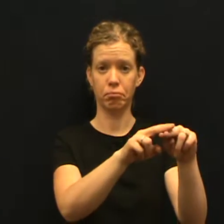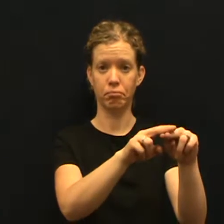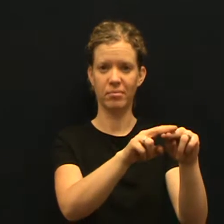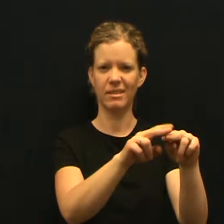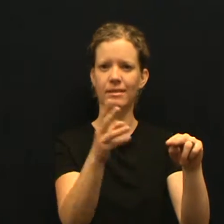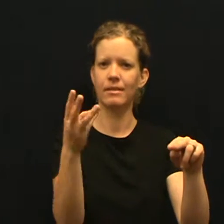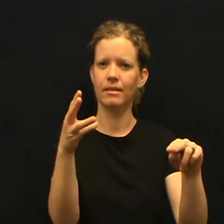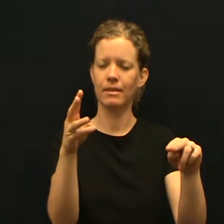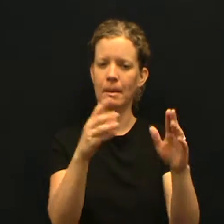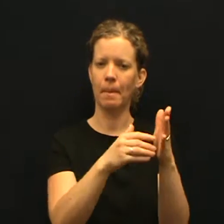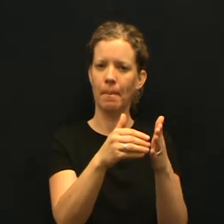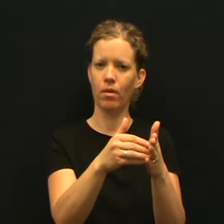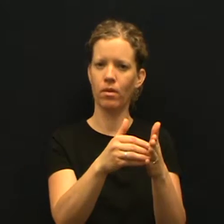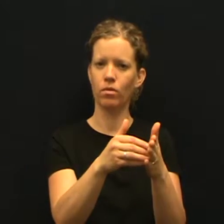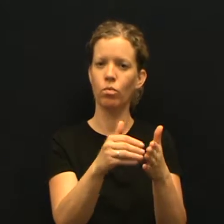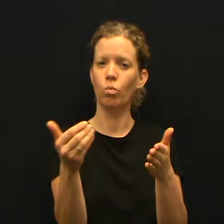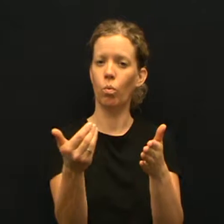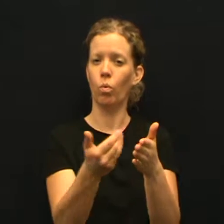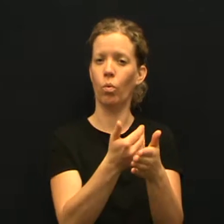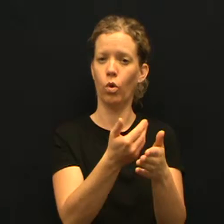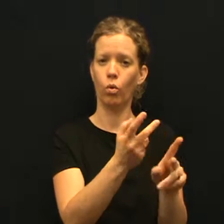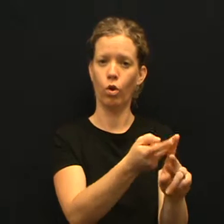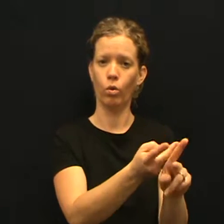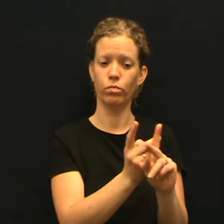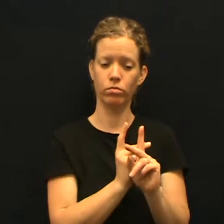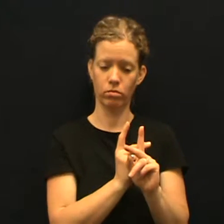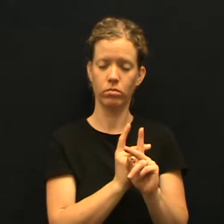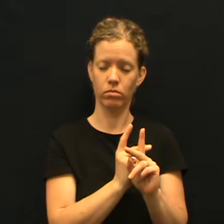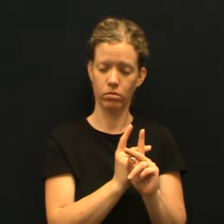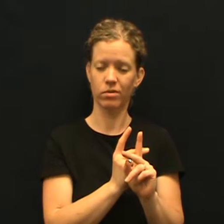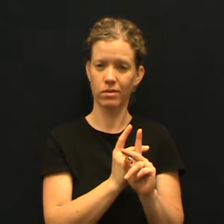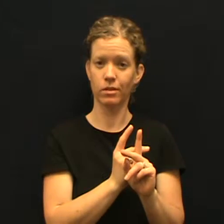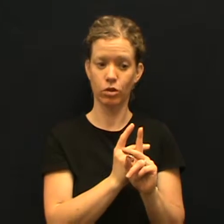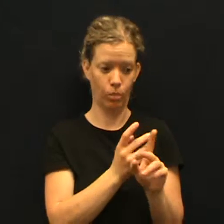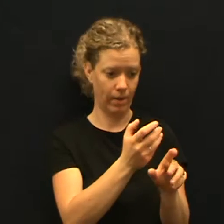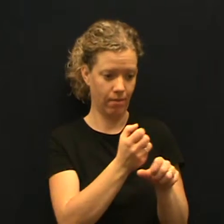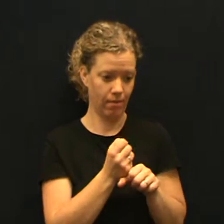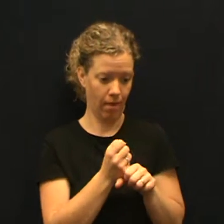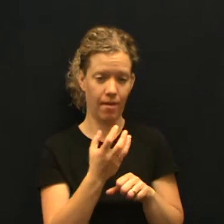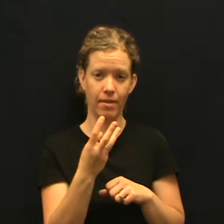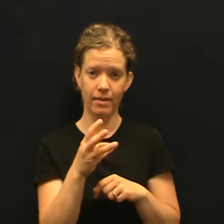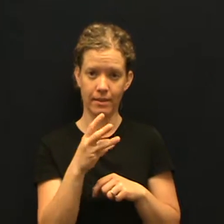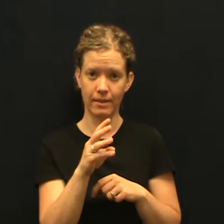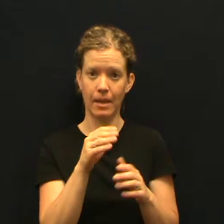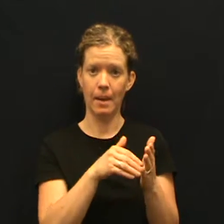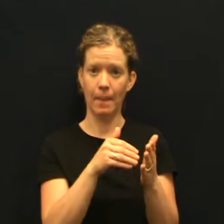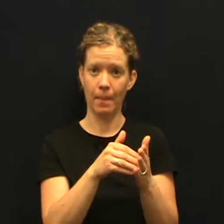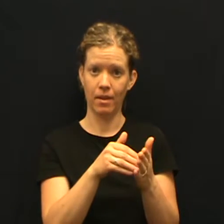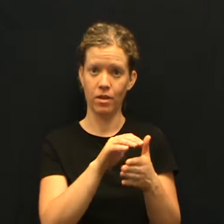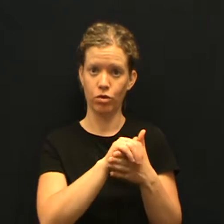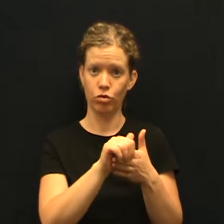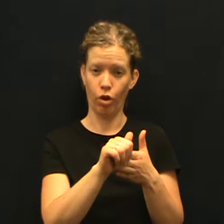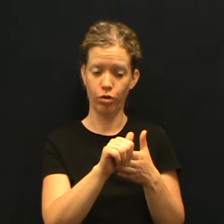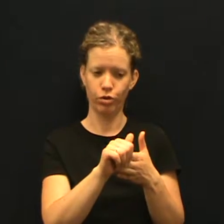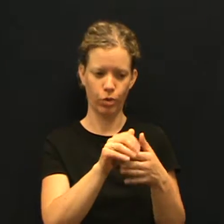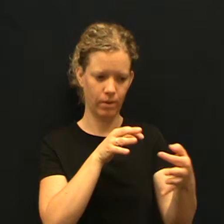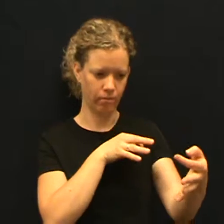in new loans being taken out, that where we got the 16 million cash in exchange for debt, and so we show that.